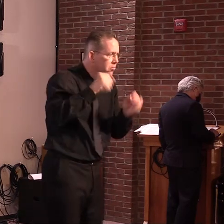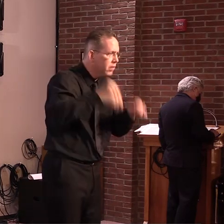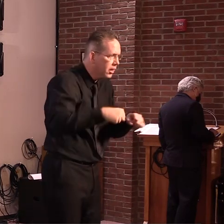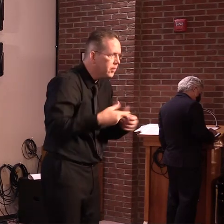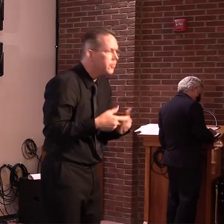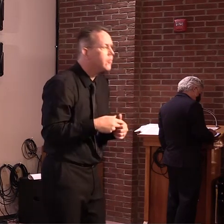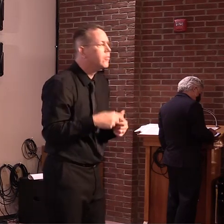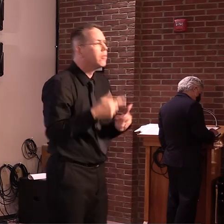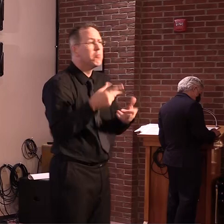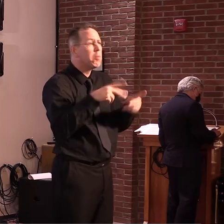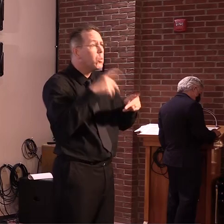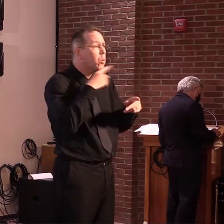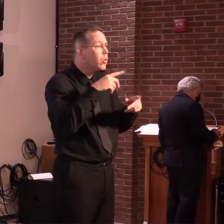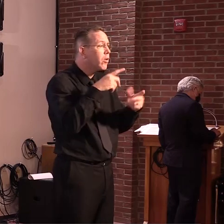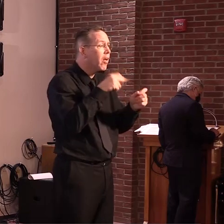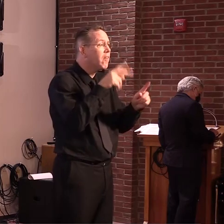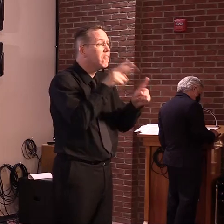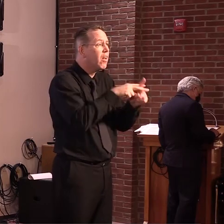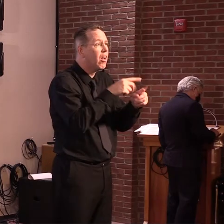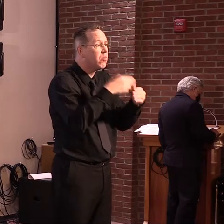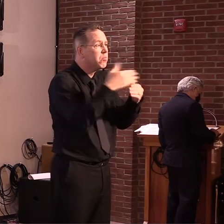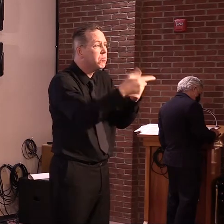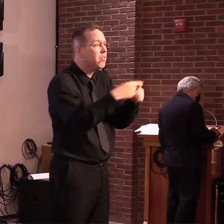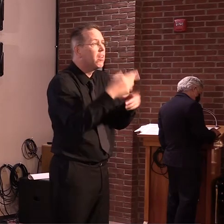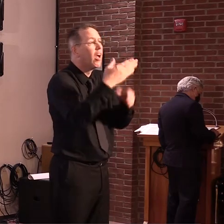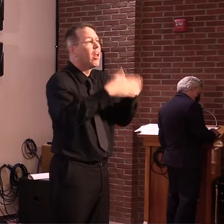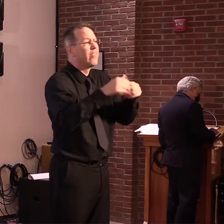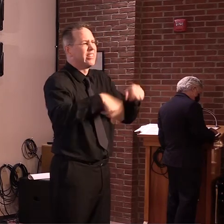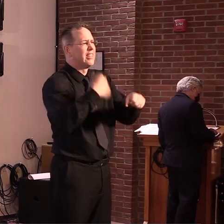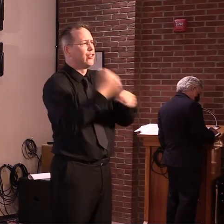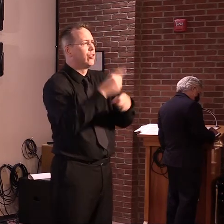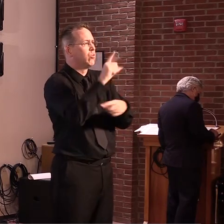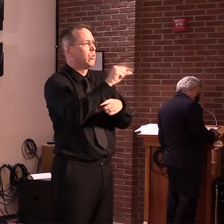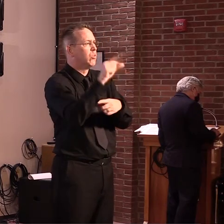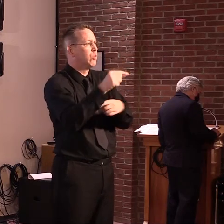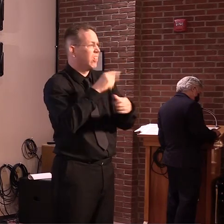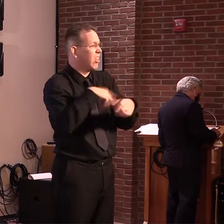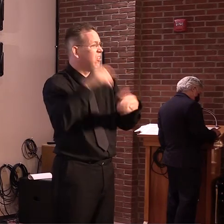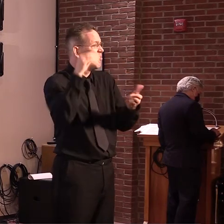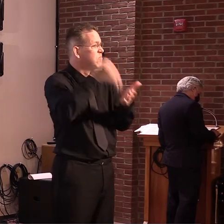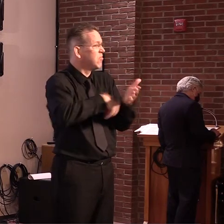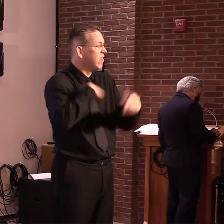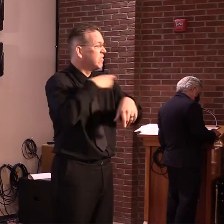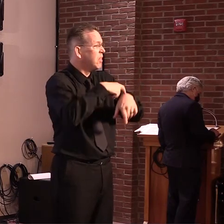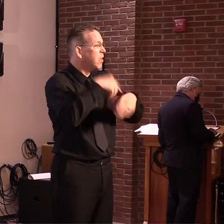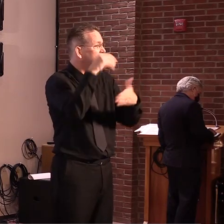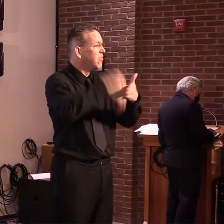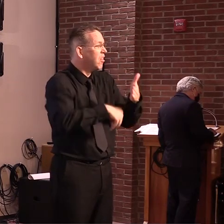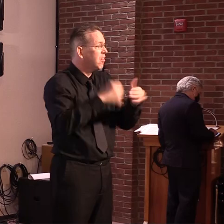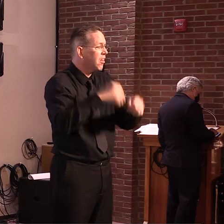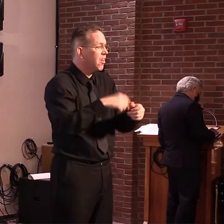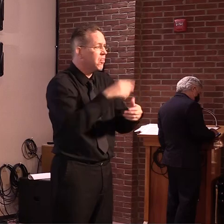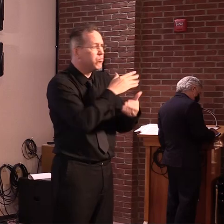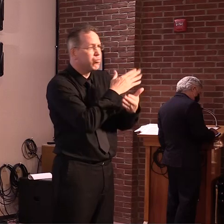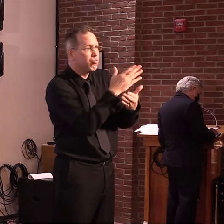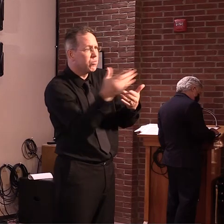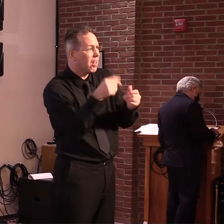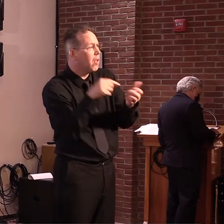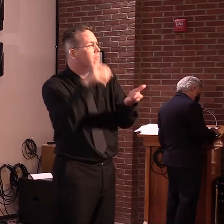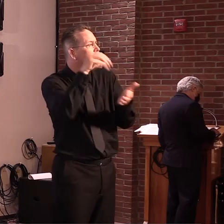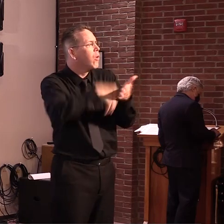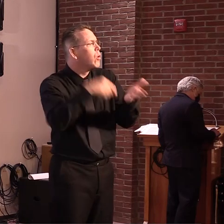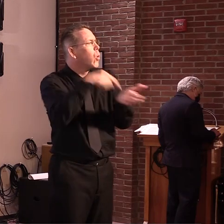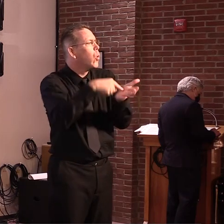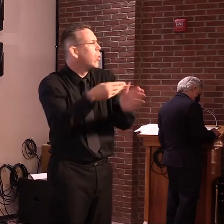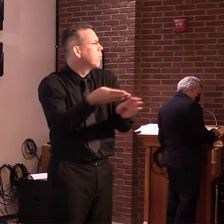file, and the PUA program goes to the end of the calendar year. But certainly now they would be in a position where they